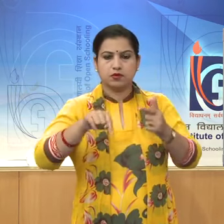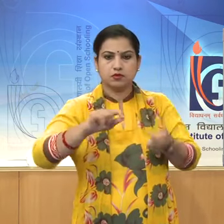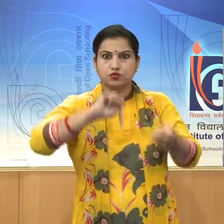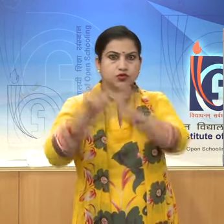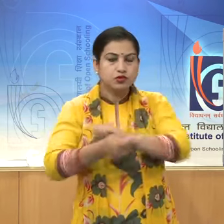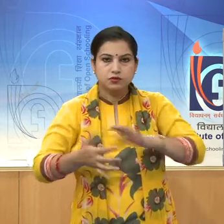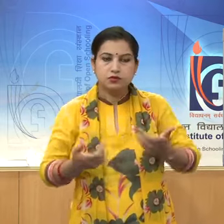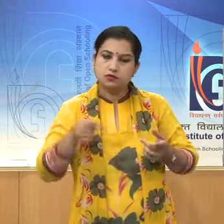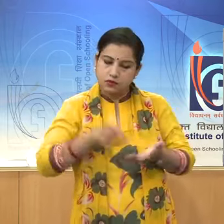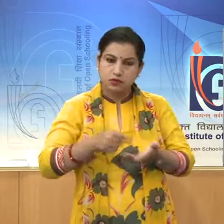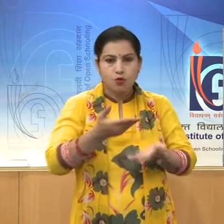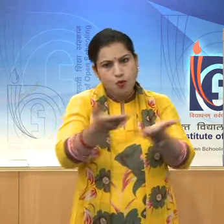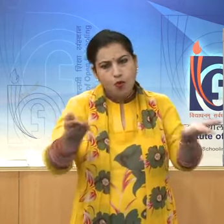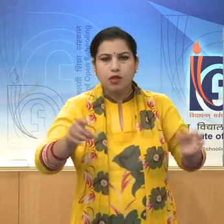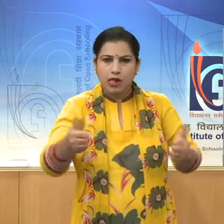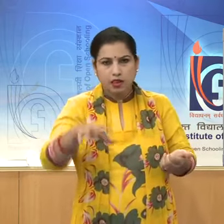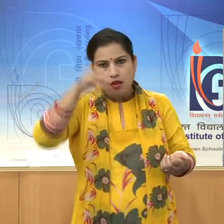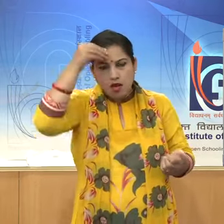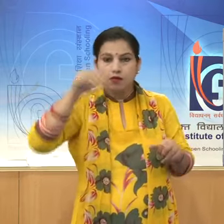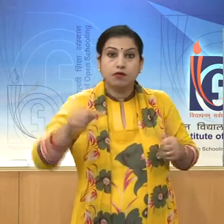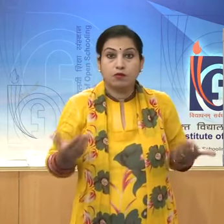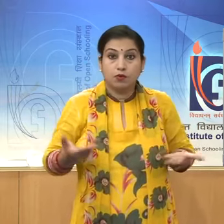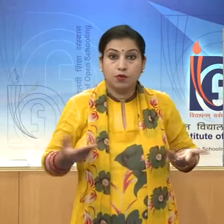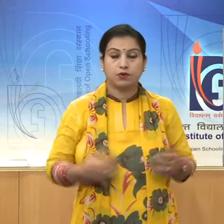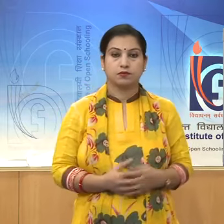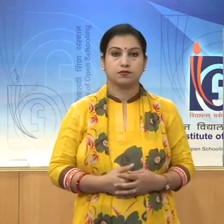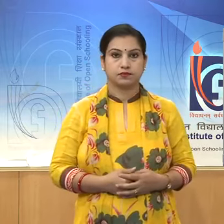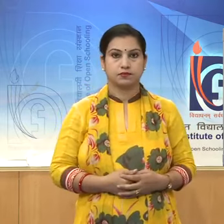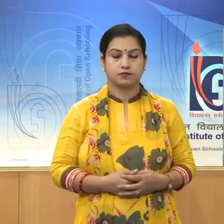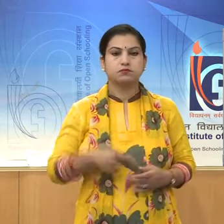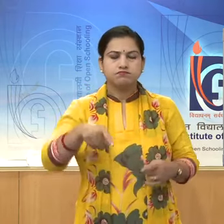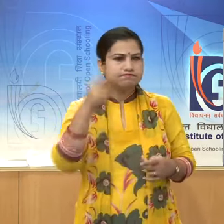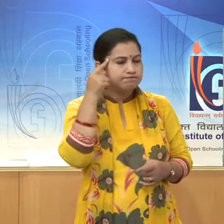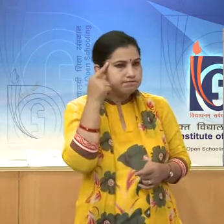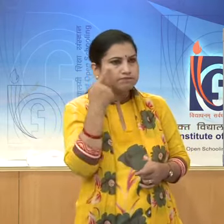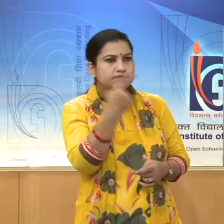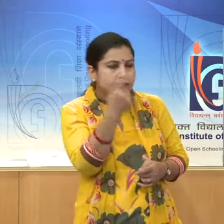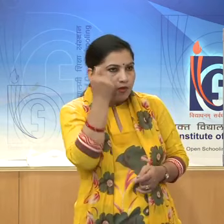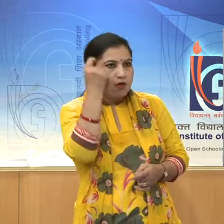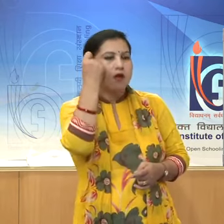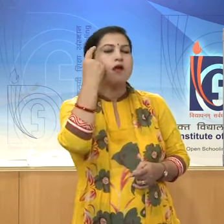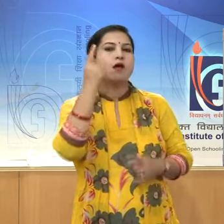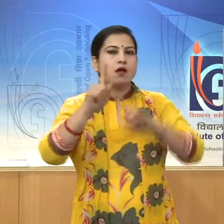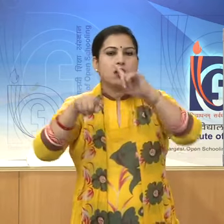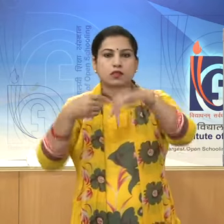The learners will be able to describe the